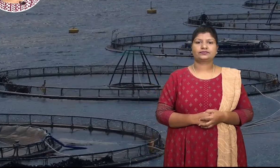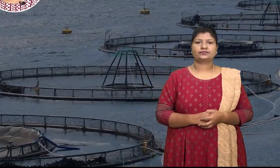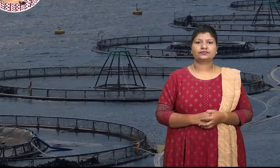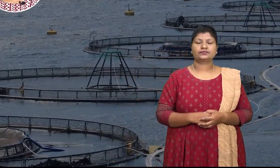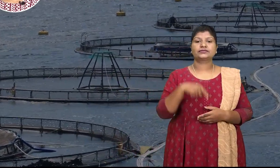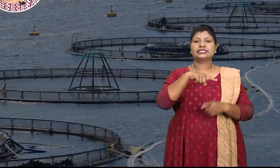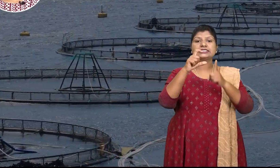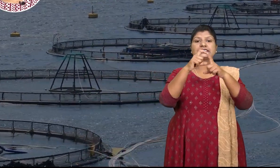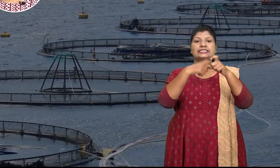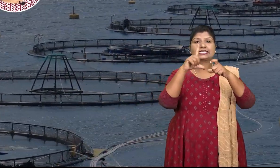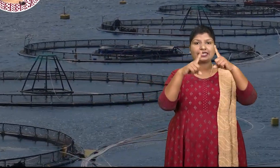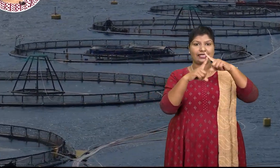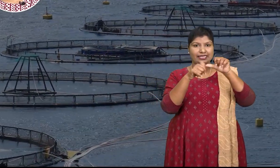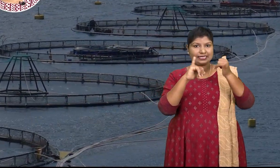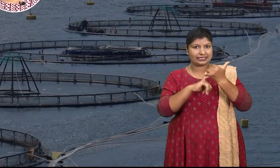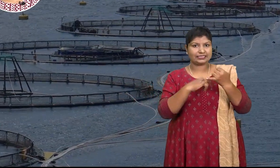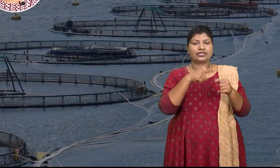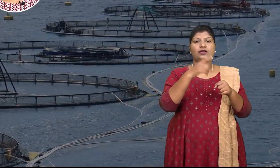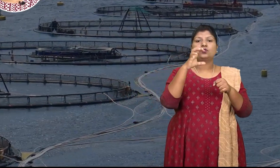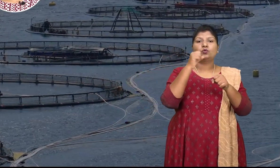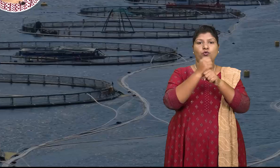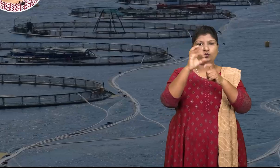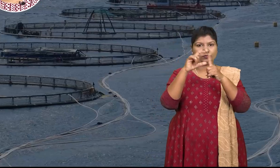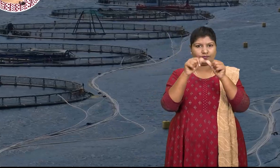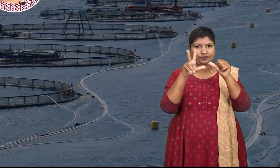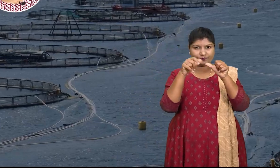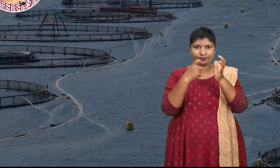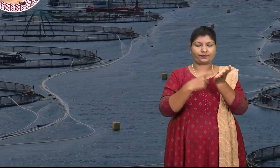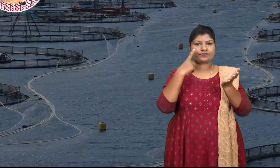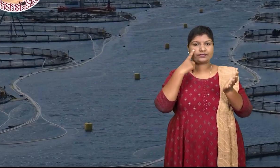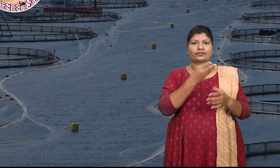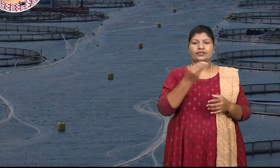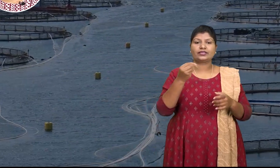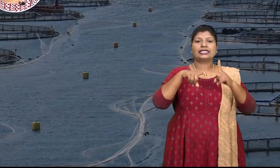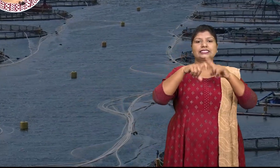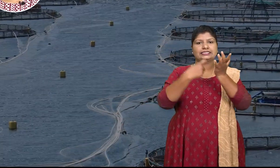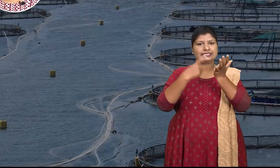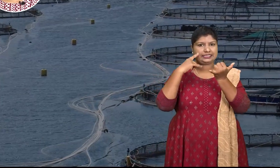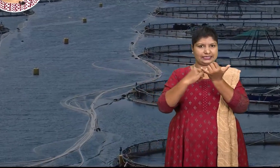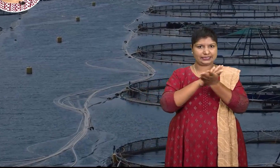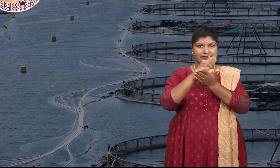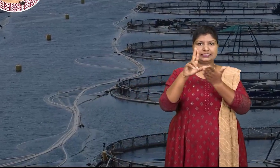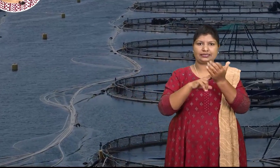the deltas of Godavari and Krishna,